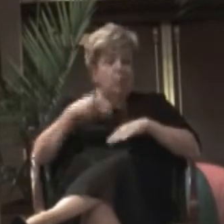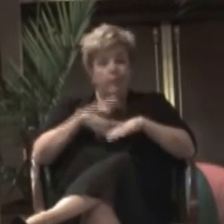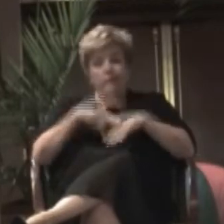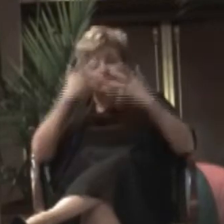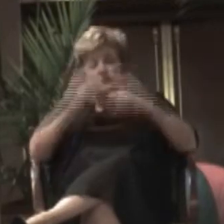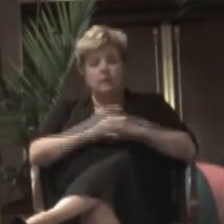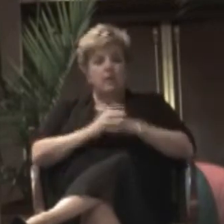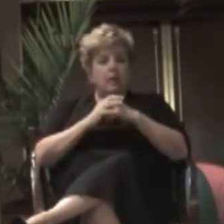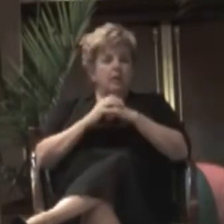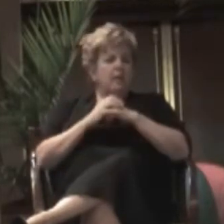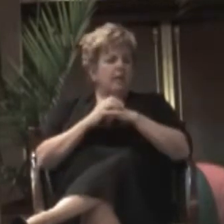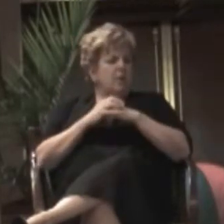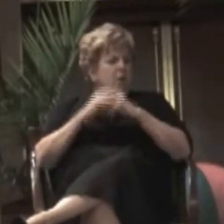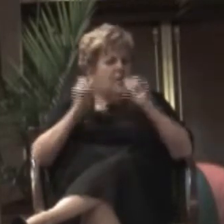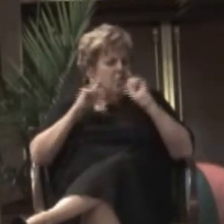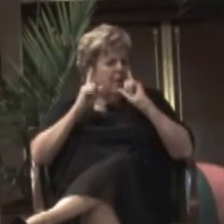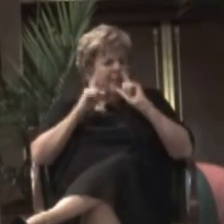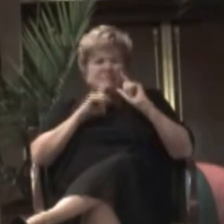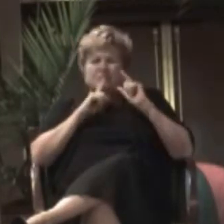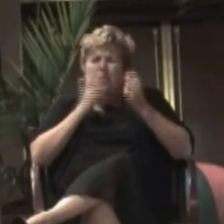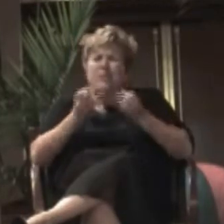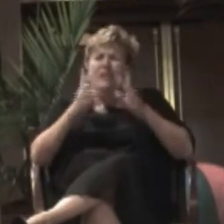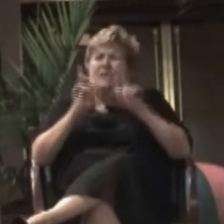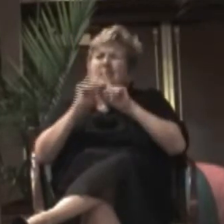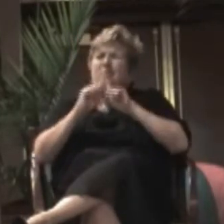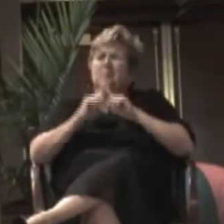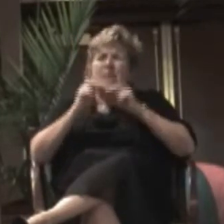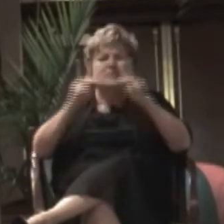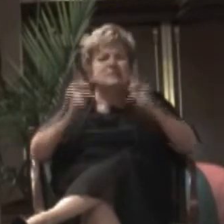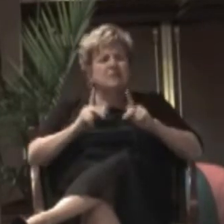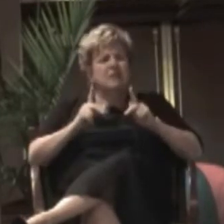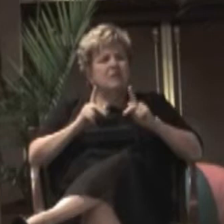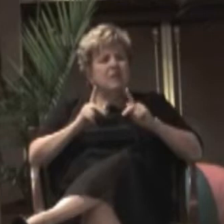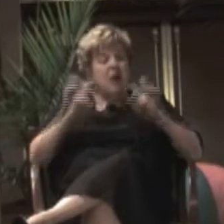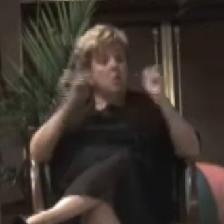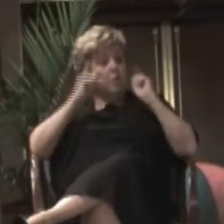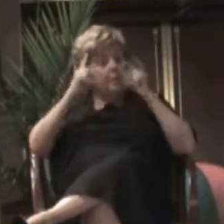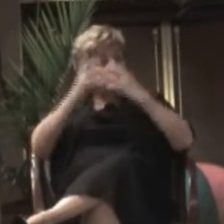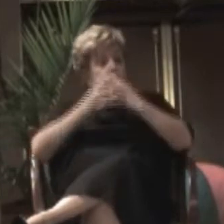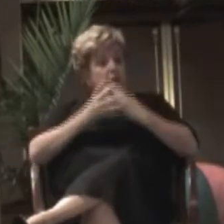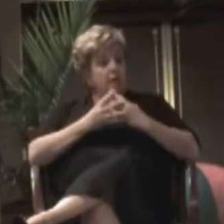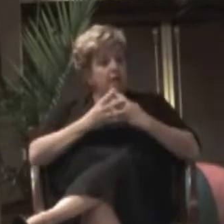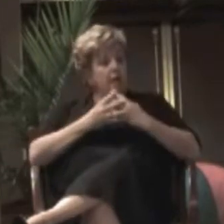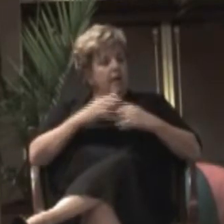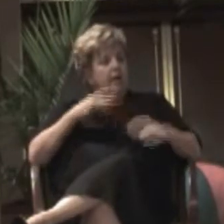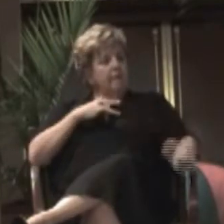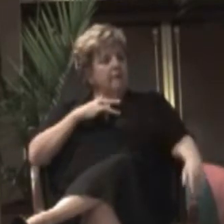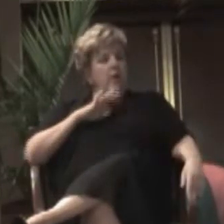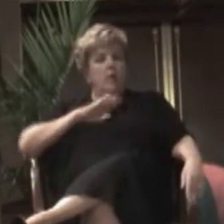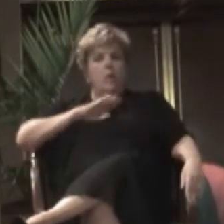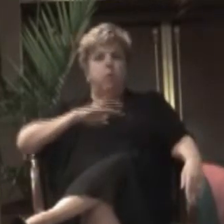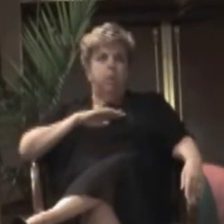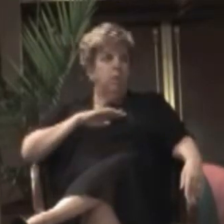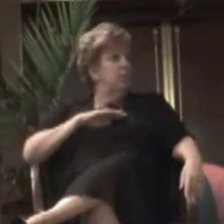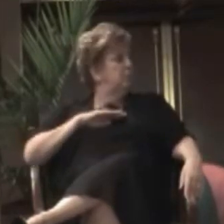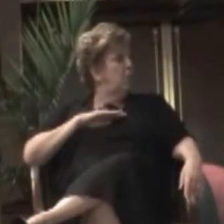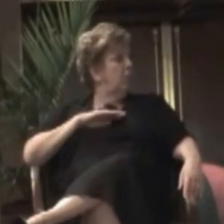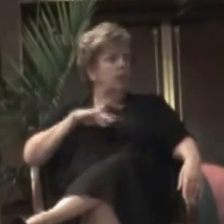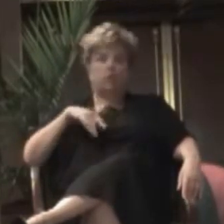so many bizarre places that when I would wake up somewhere like jail, I felt a sense of relief because I knew I was in the